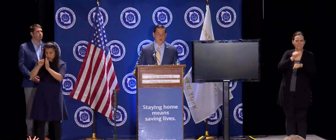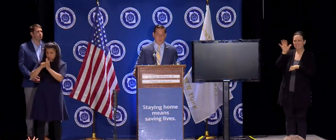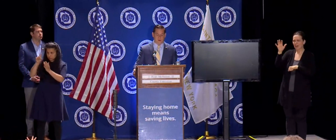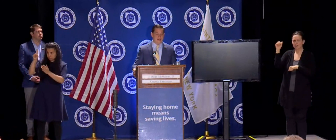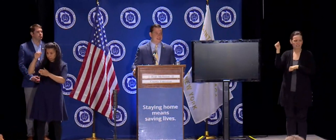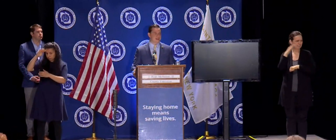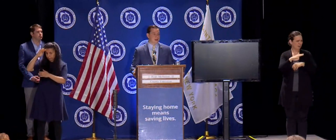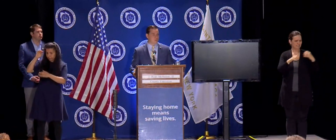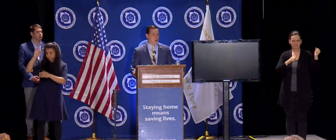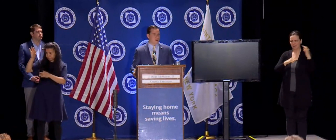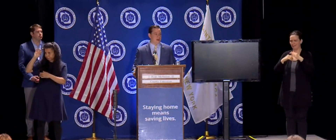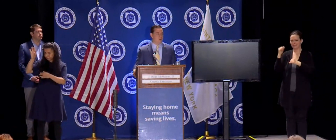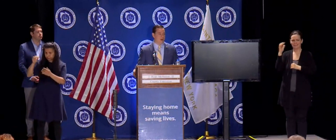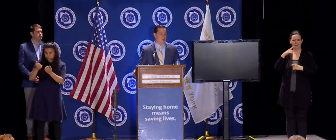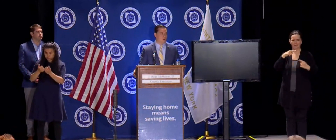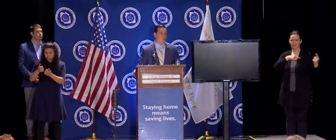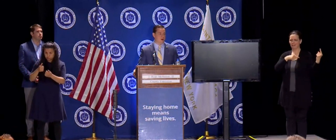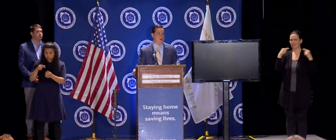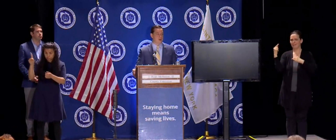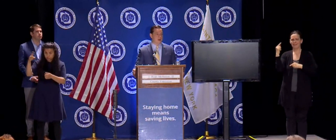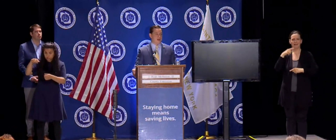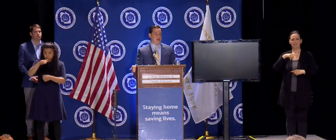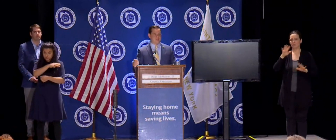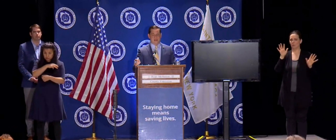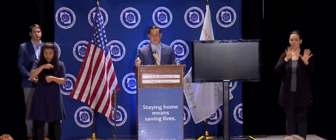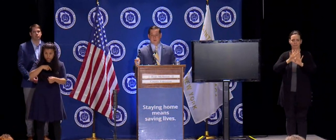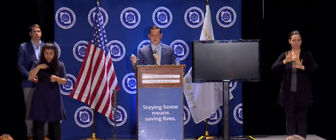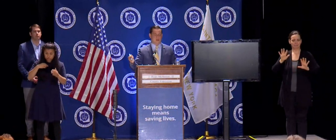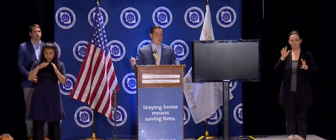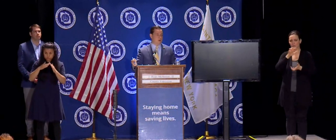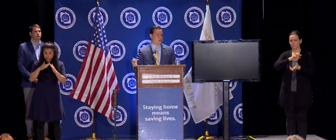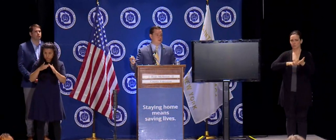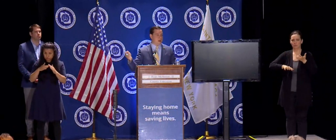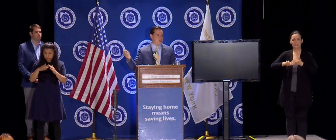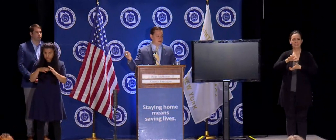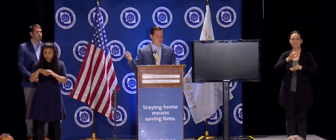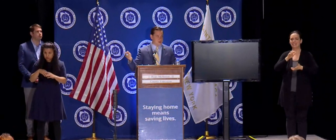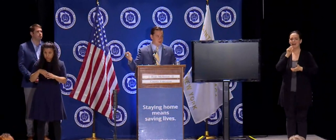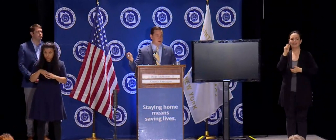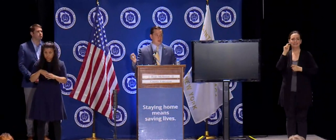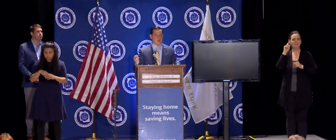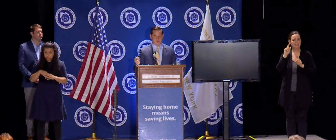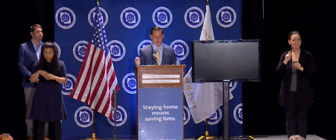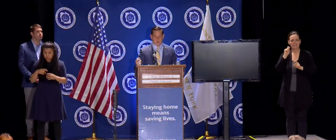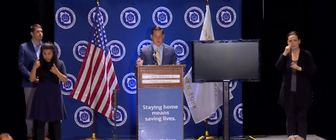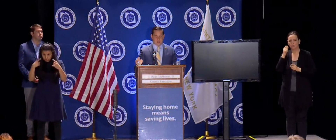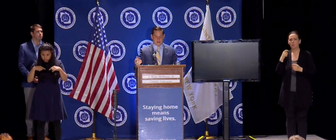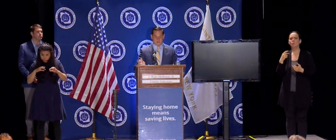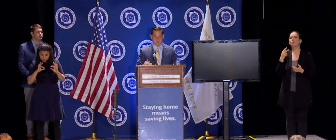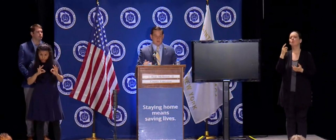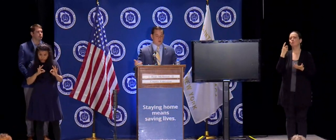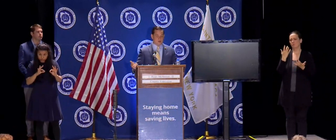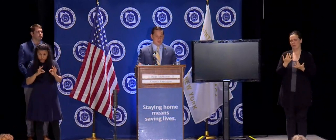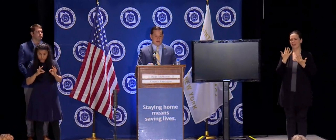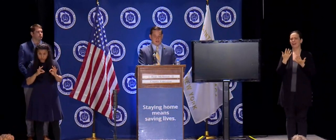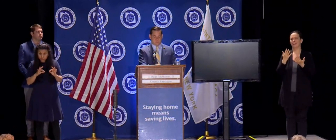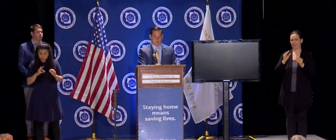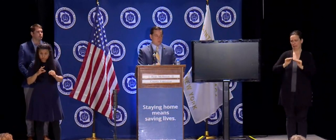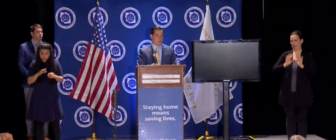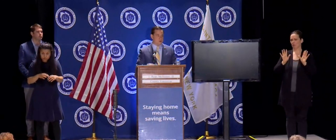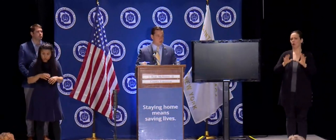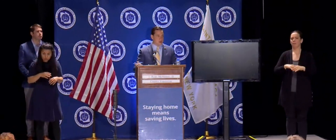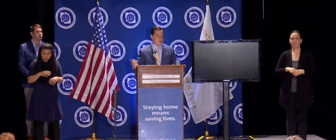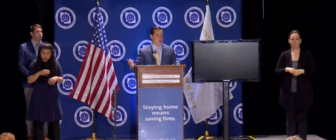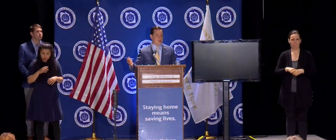go back home, they're not sick anymore, they gotta go back home, but I can't test them because I know they'll test positive still. So it's hurting my